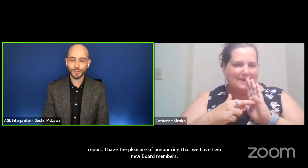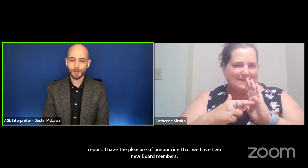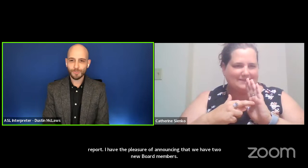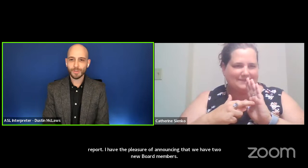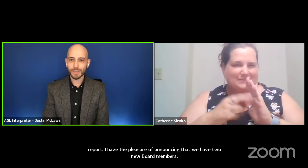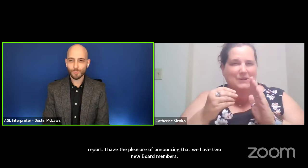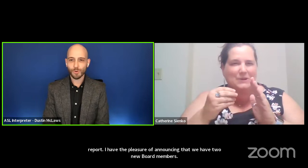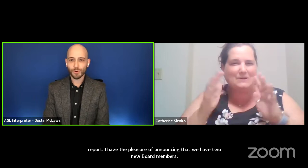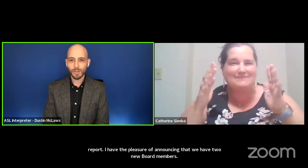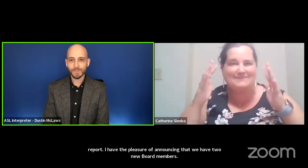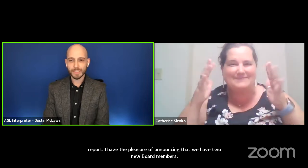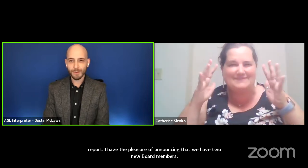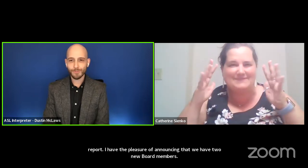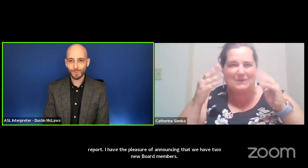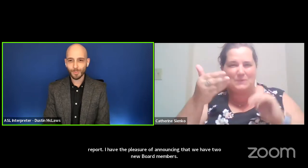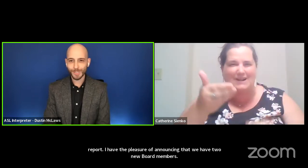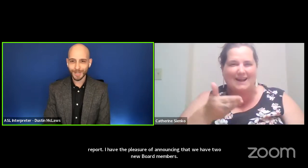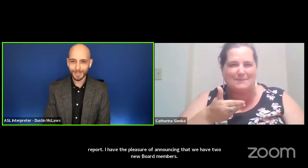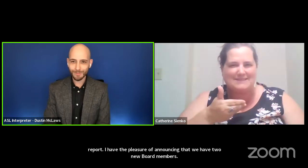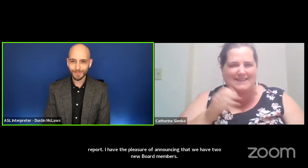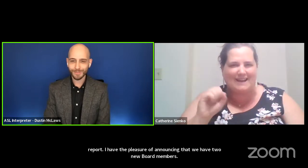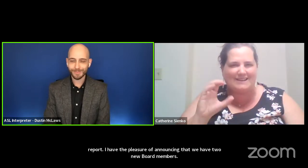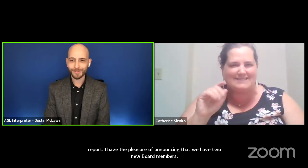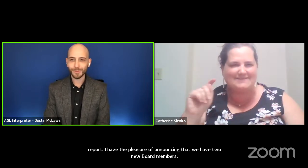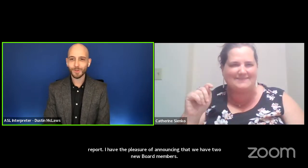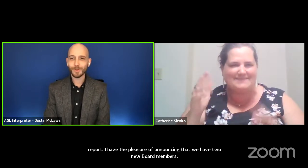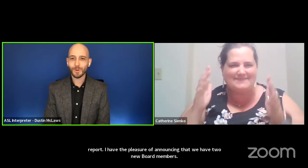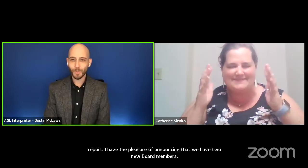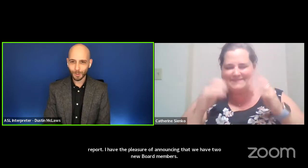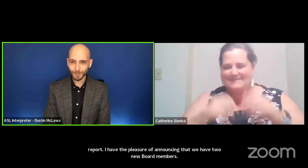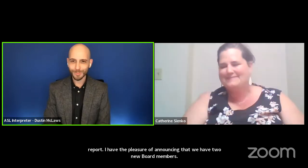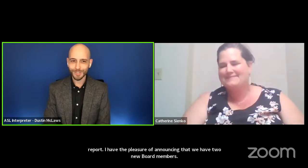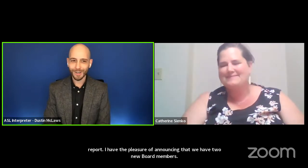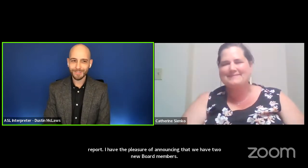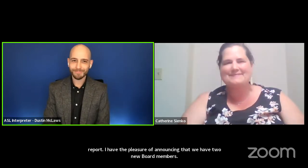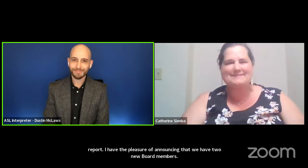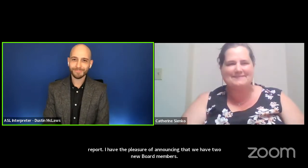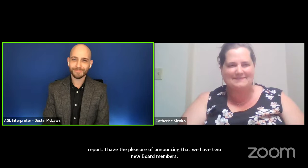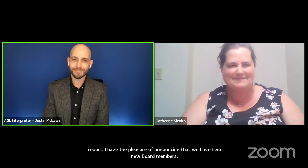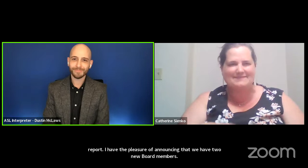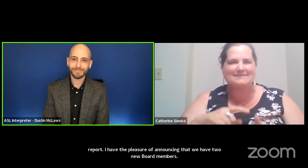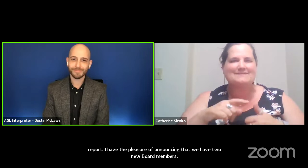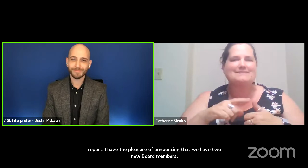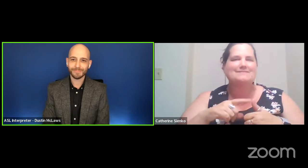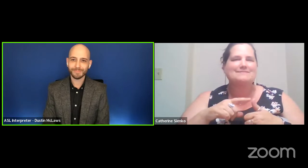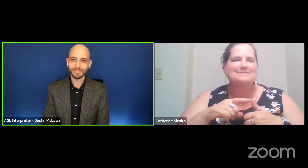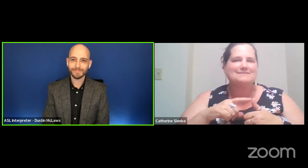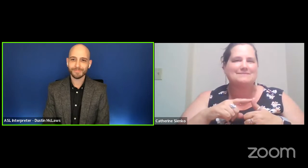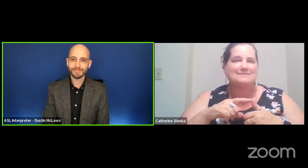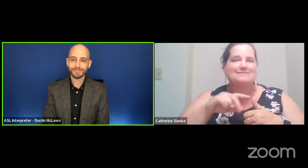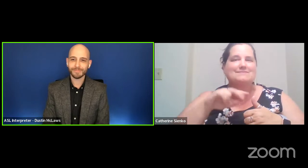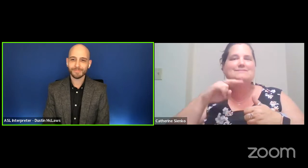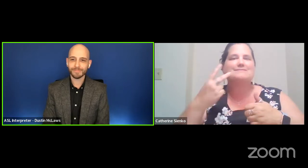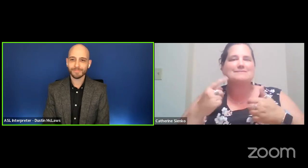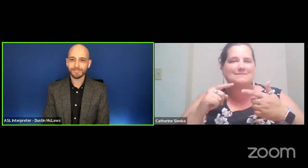who will serve in the role of a deaf representative. Welcome, Scott.